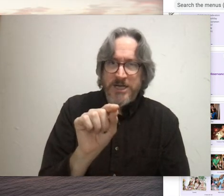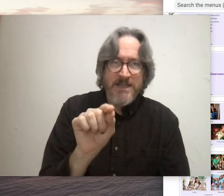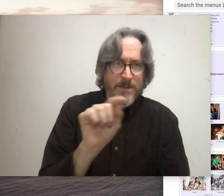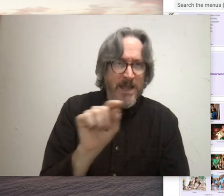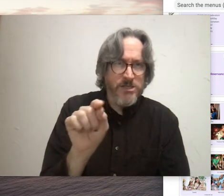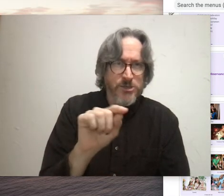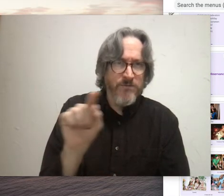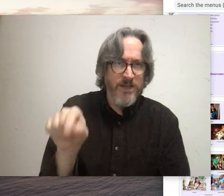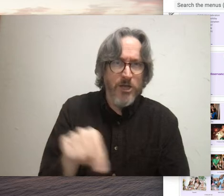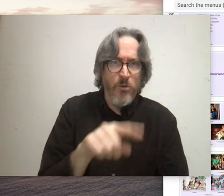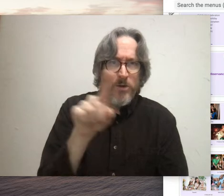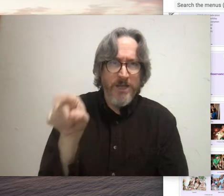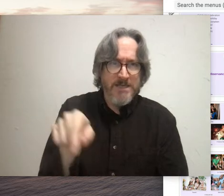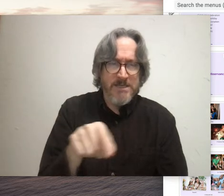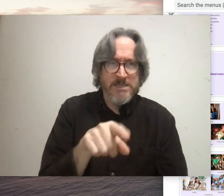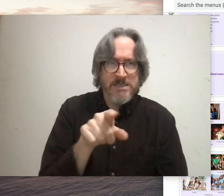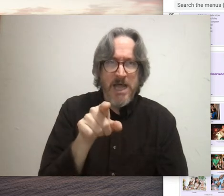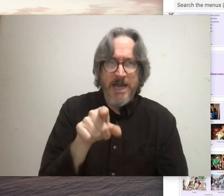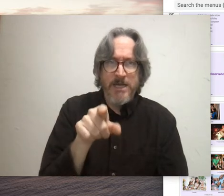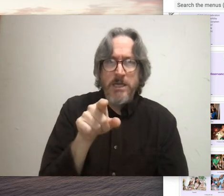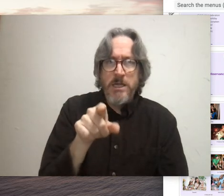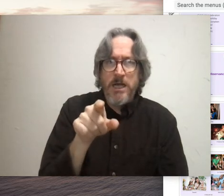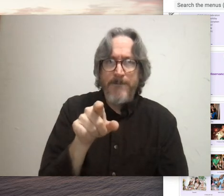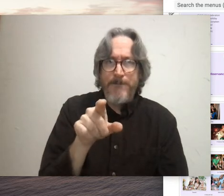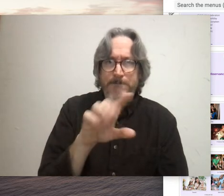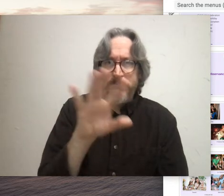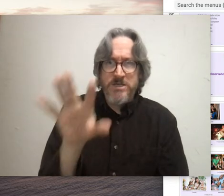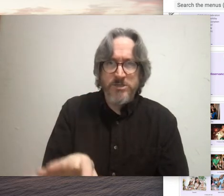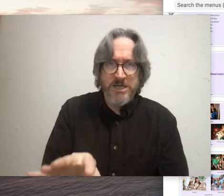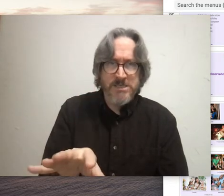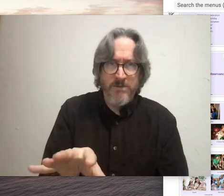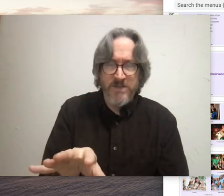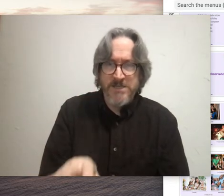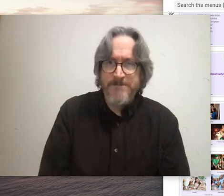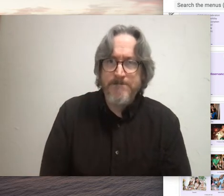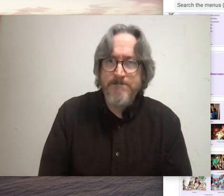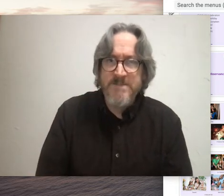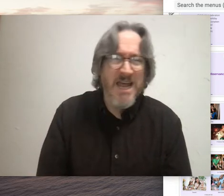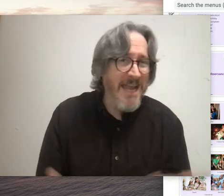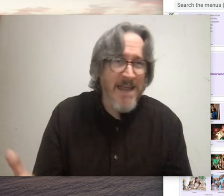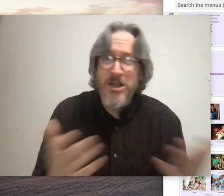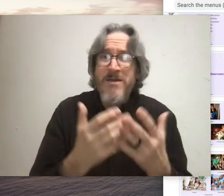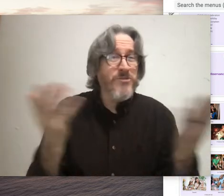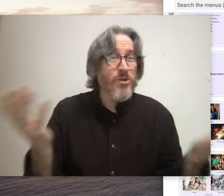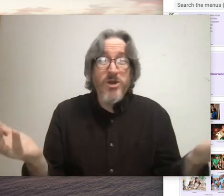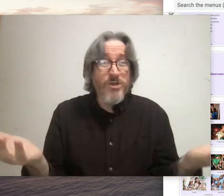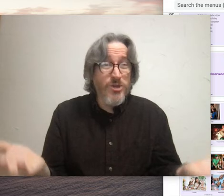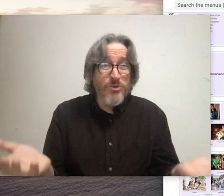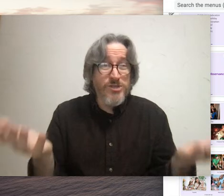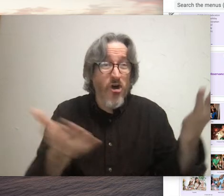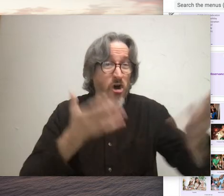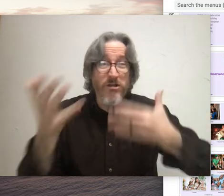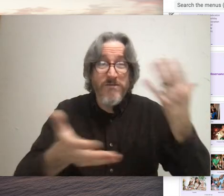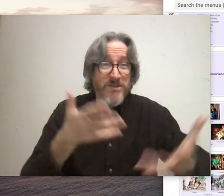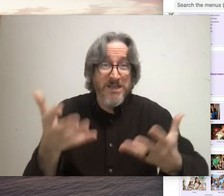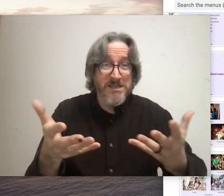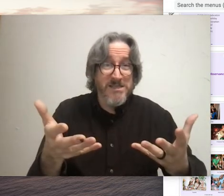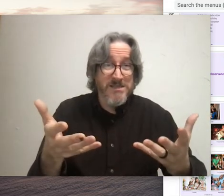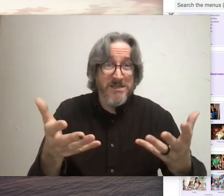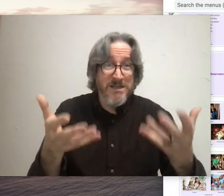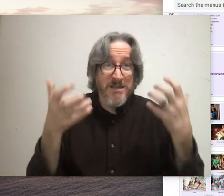double checked that. I may insert a video when we get to this slide to double check some of these. And again, we don't use all